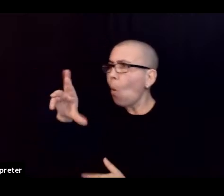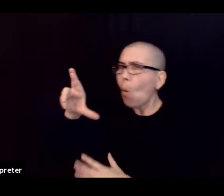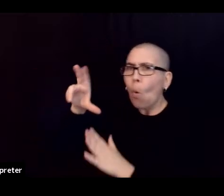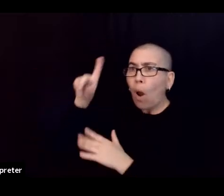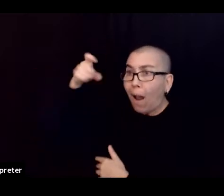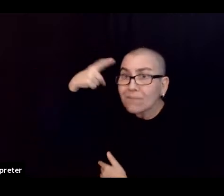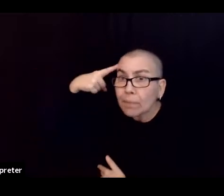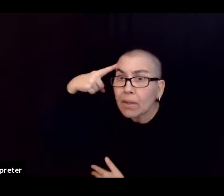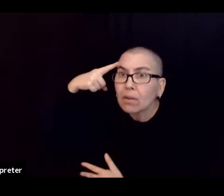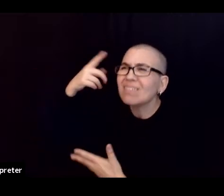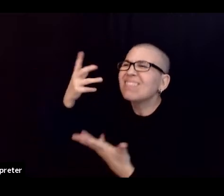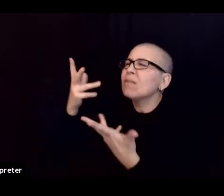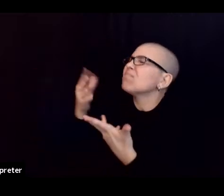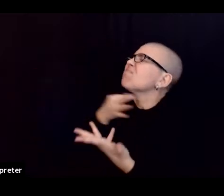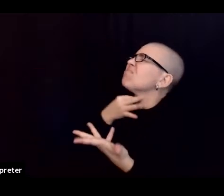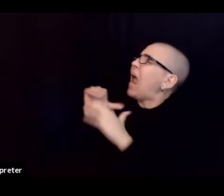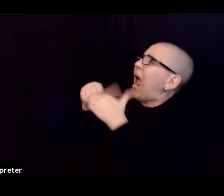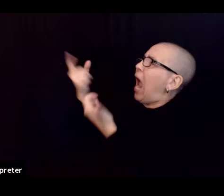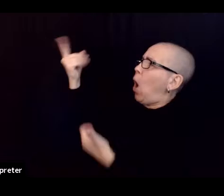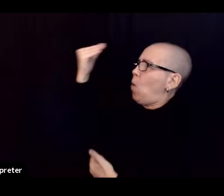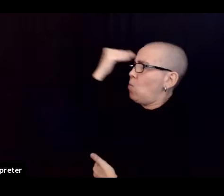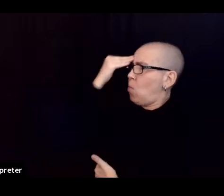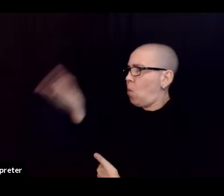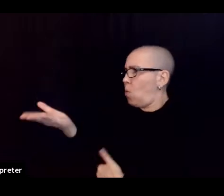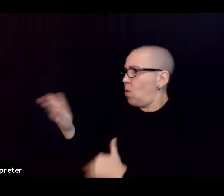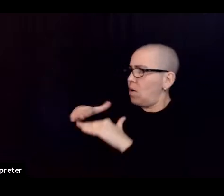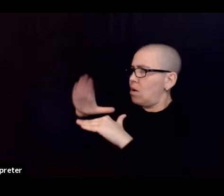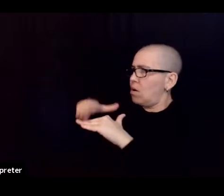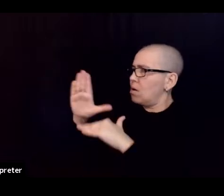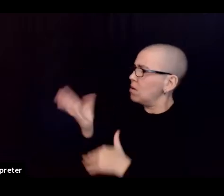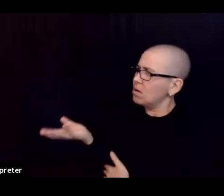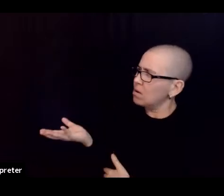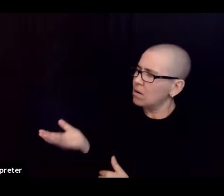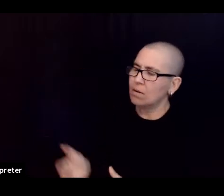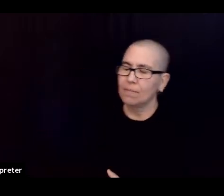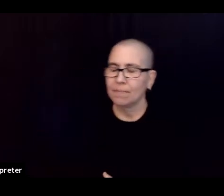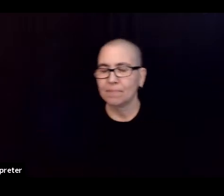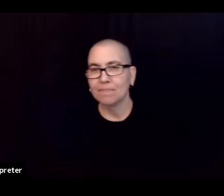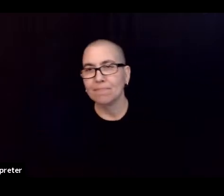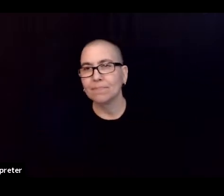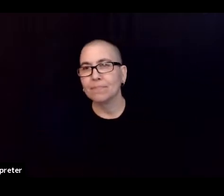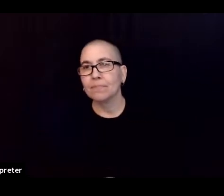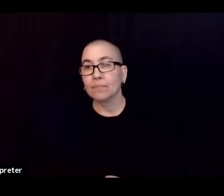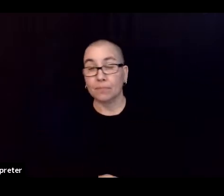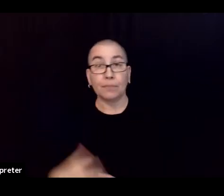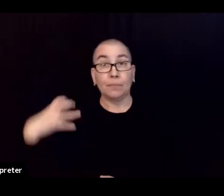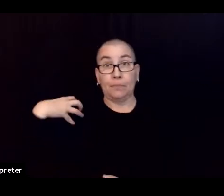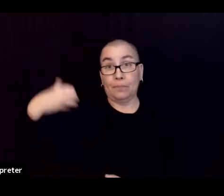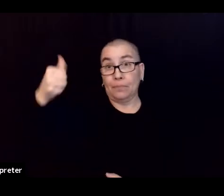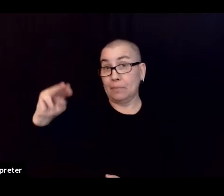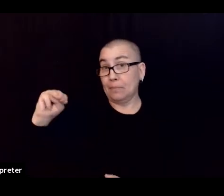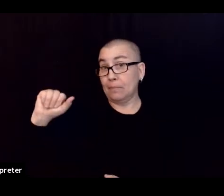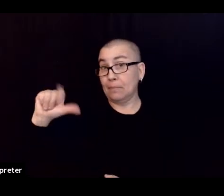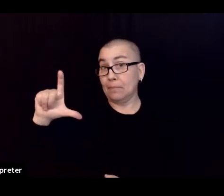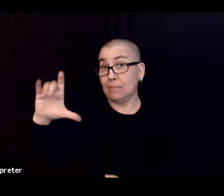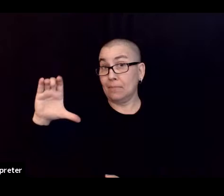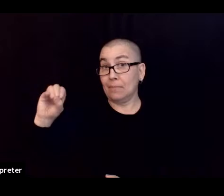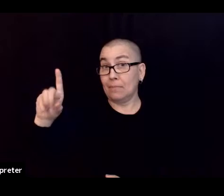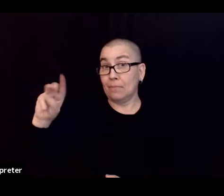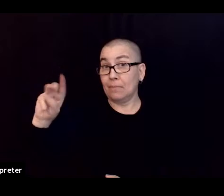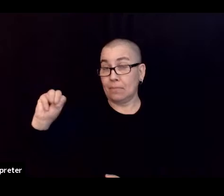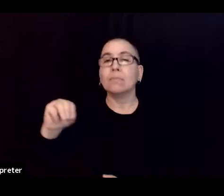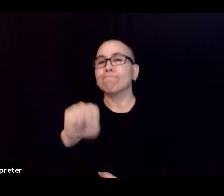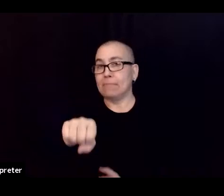Well, we have asked for identification at the state sites, and I think Chris can speak